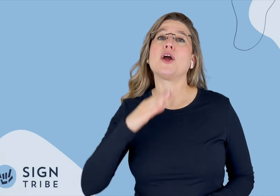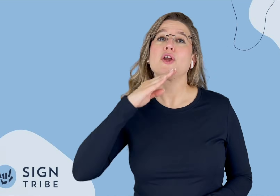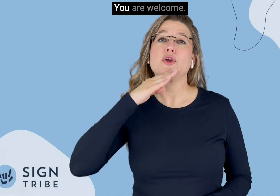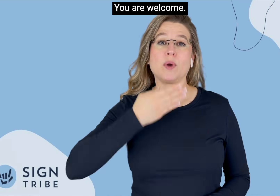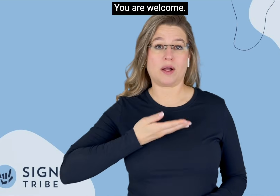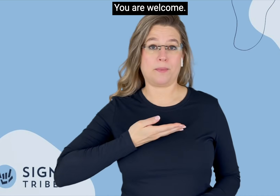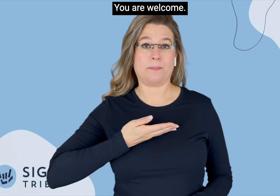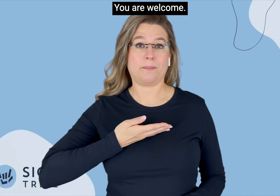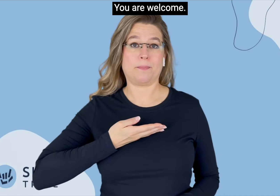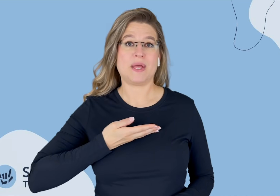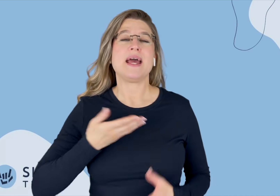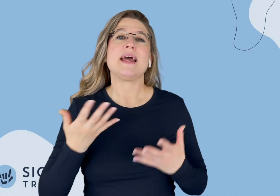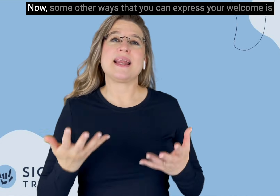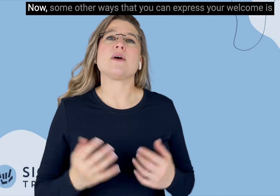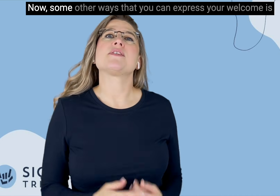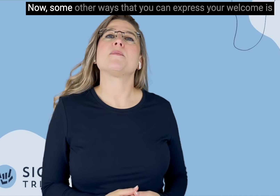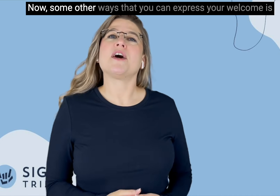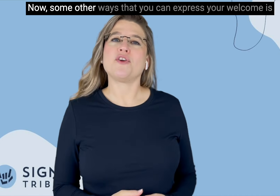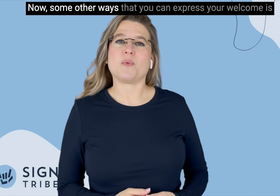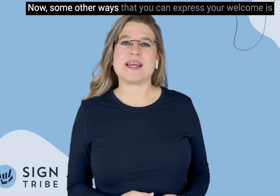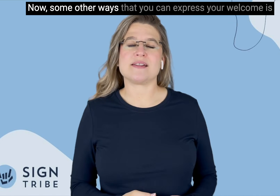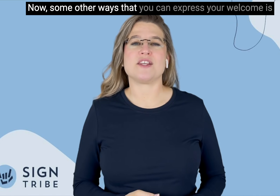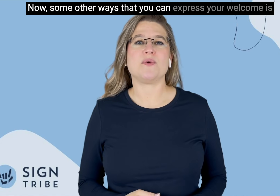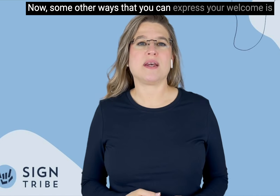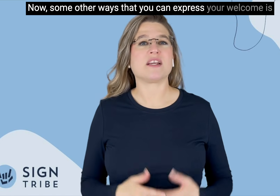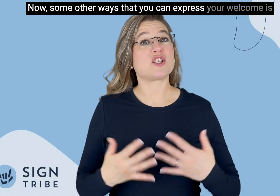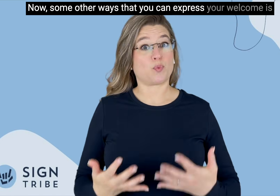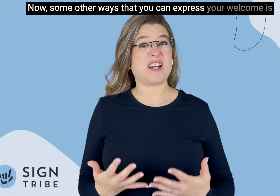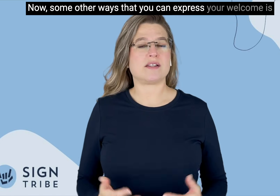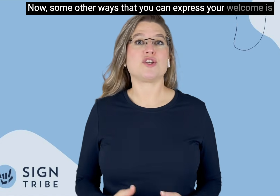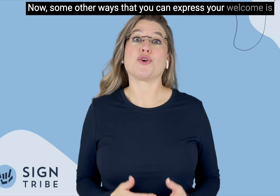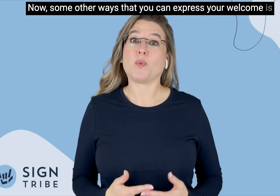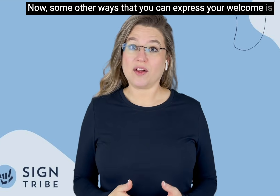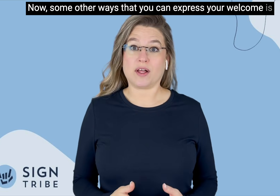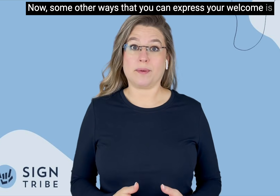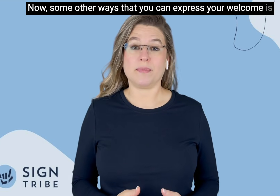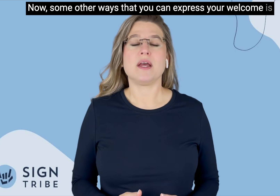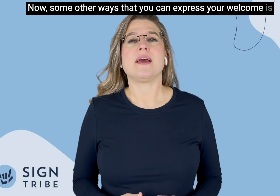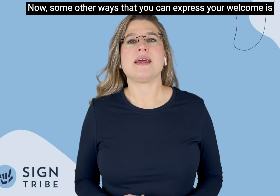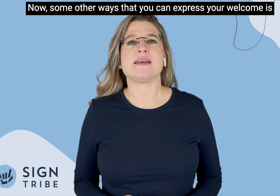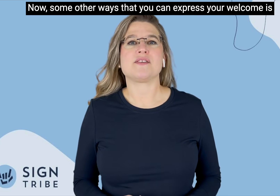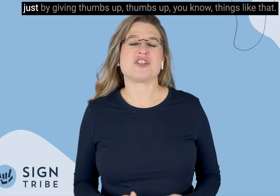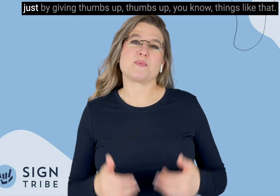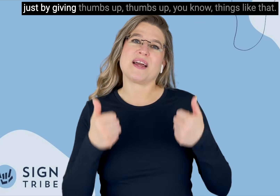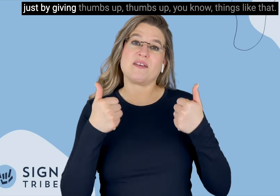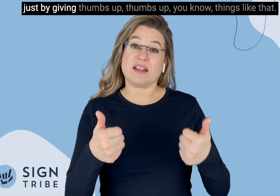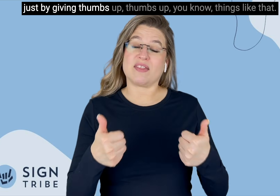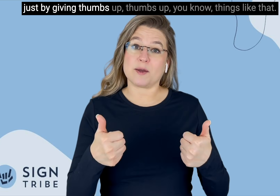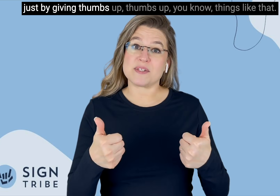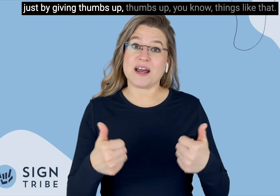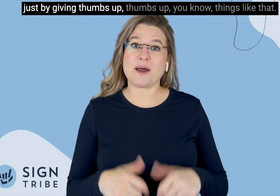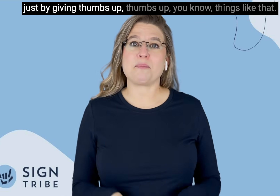You're welcome. Now, some other ways that you can express "you're welcome" is just by giving thumbs up,